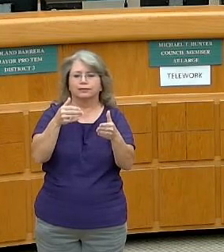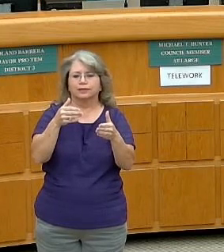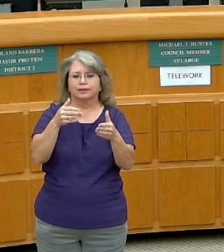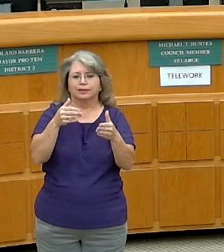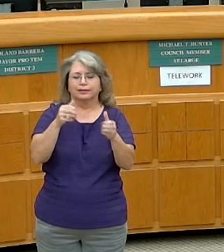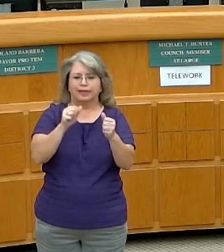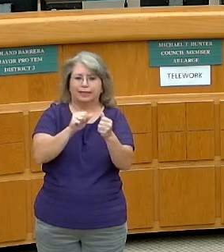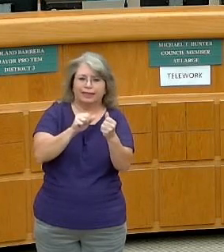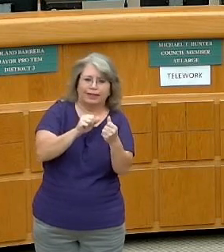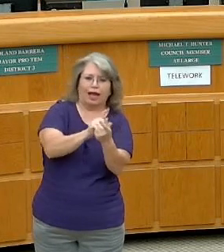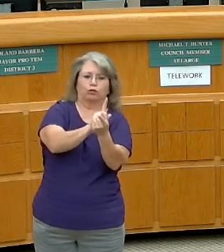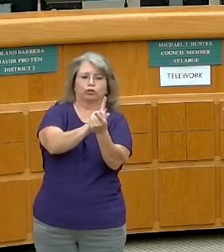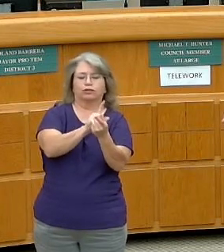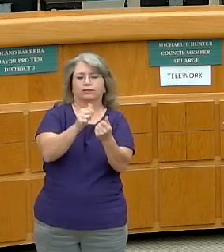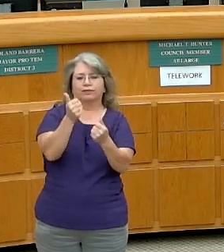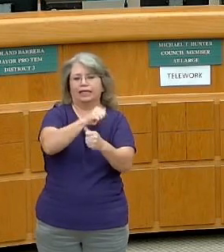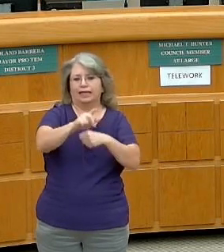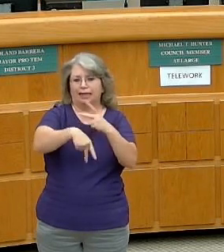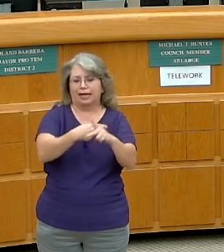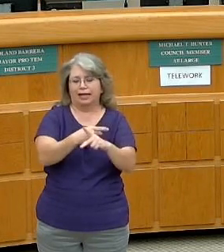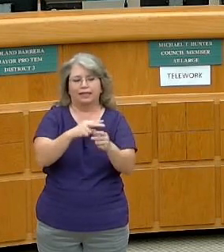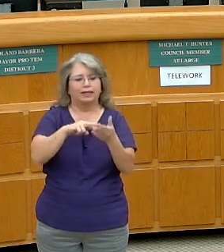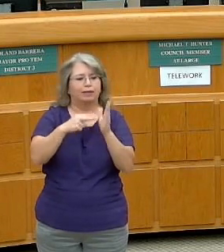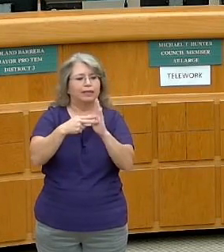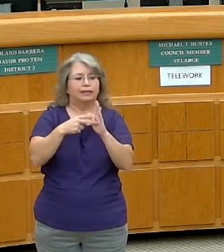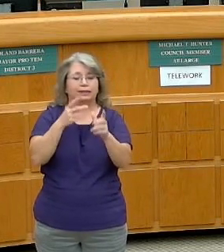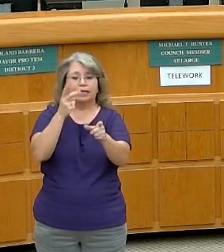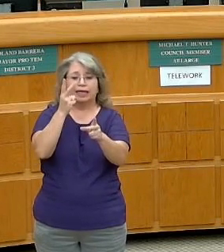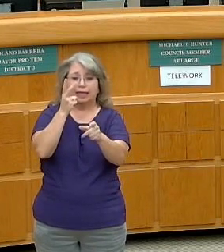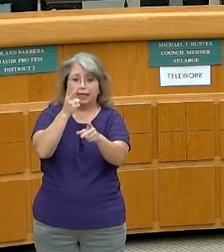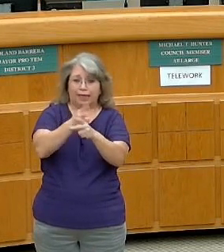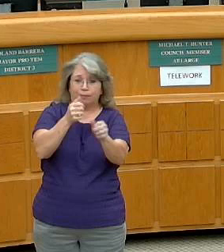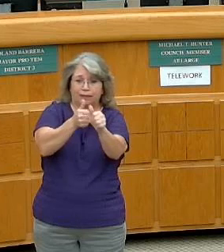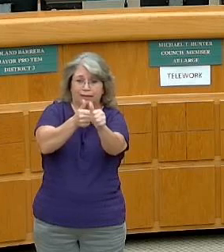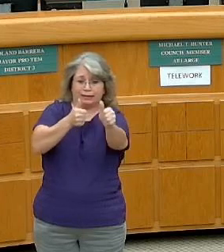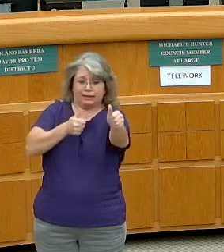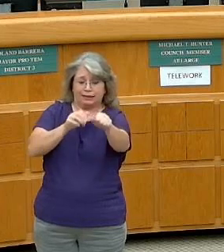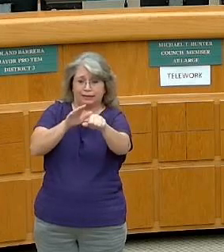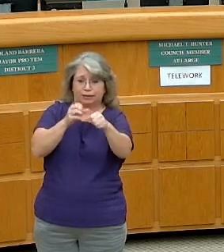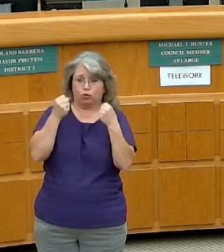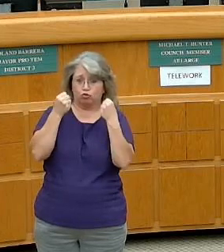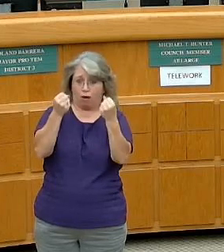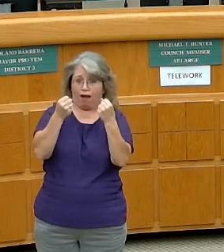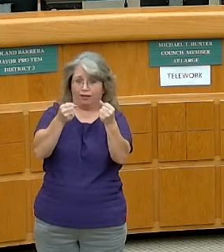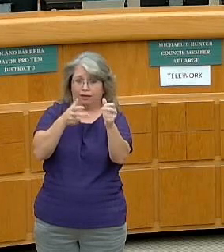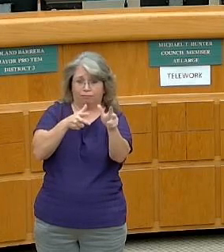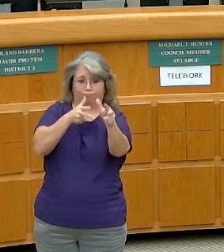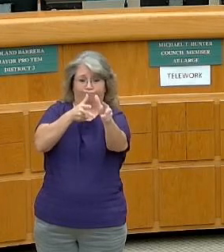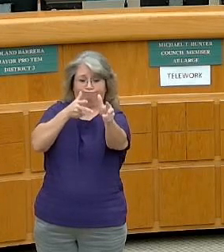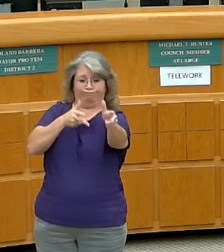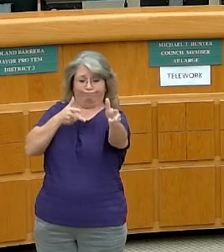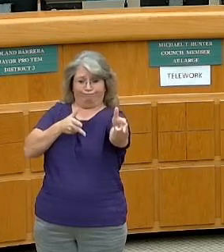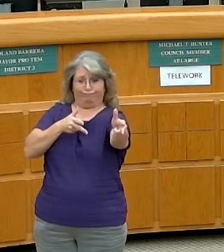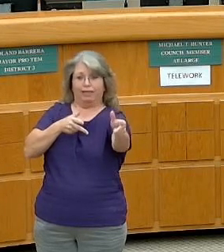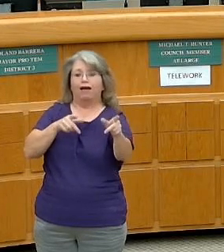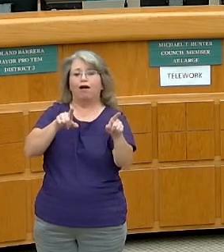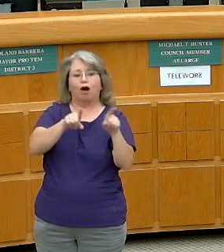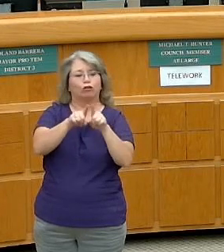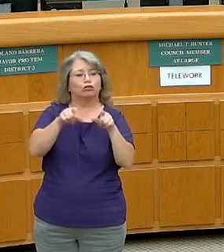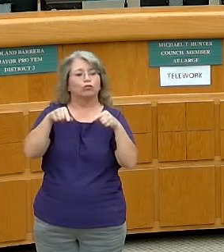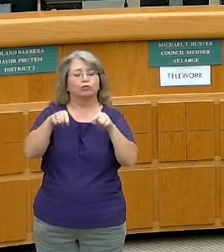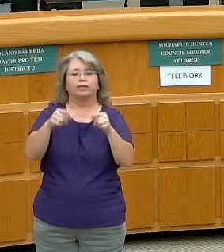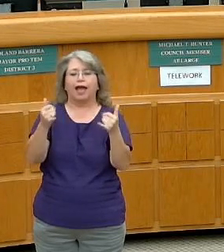that means is you keep your distance both on the highway and in your gatherings, whether at business or wherever it is, you try to maintain the distance.